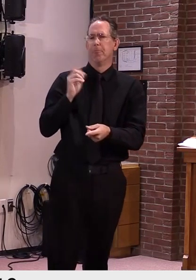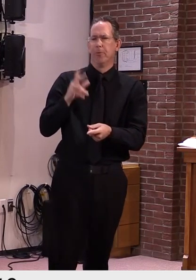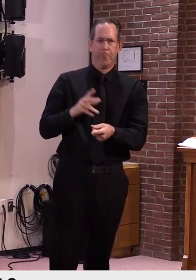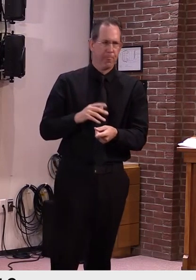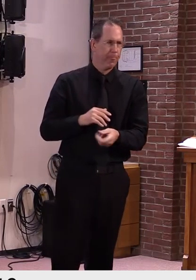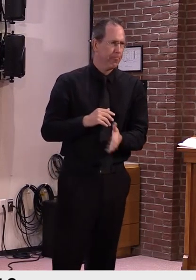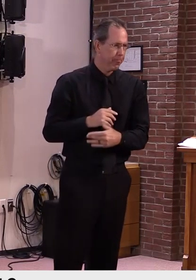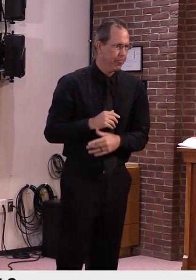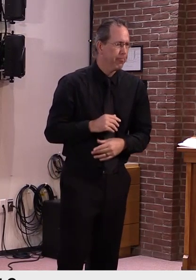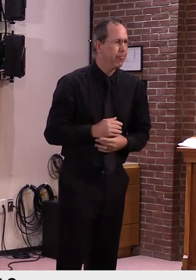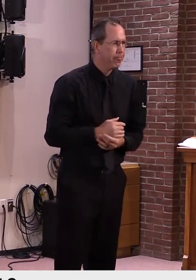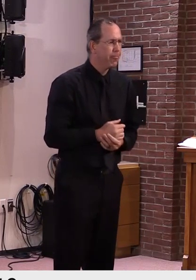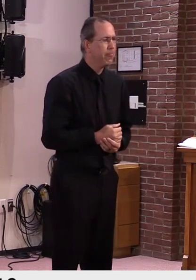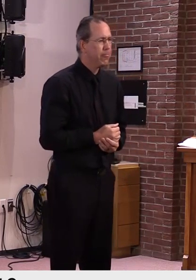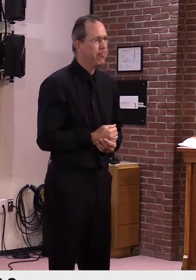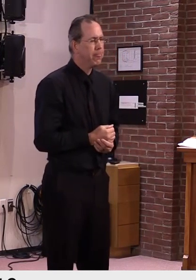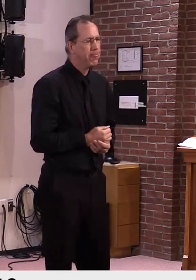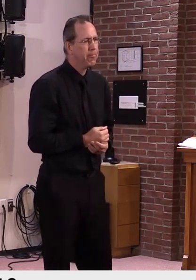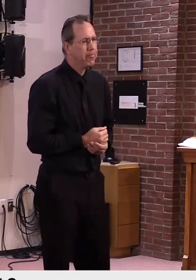Okay, thank you. Thank you.